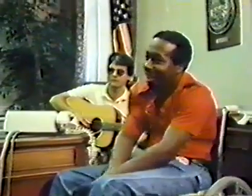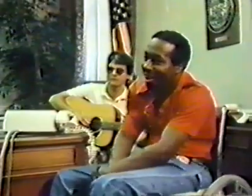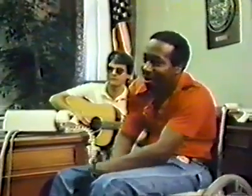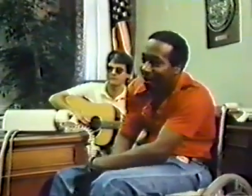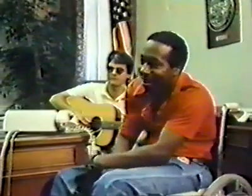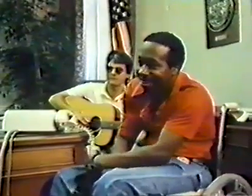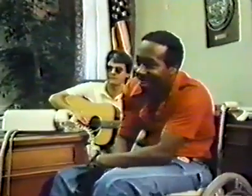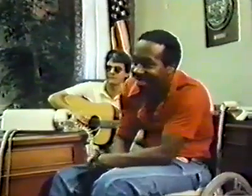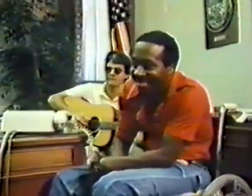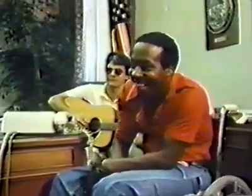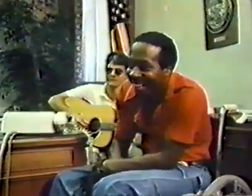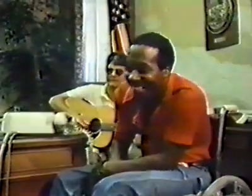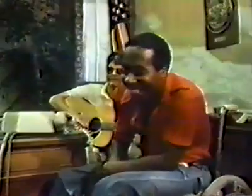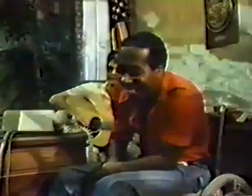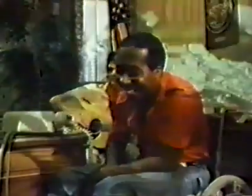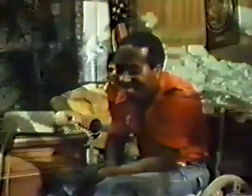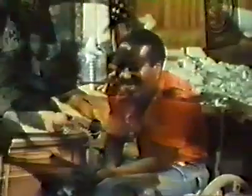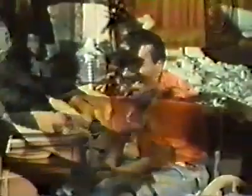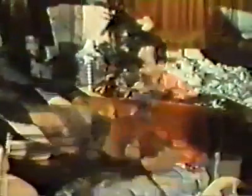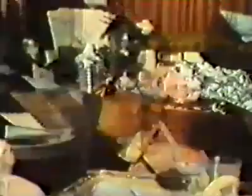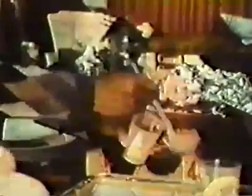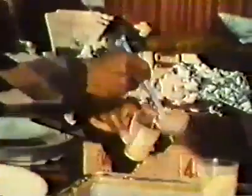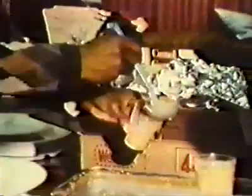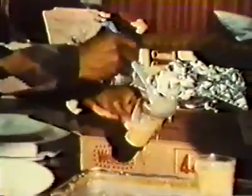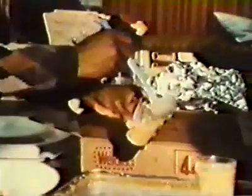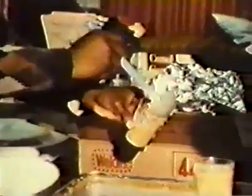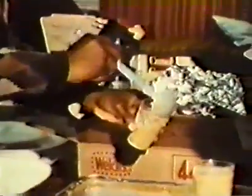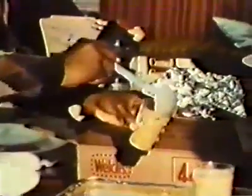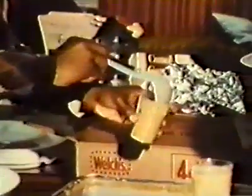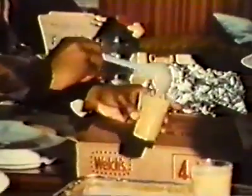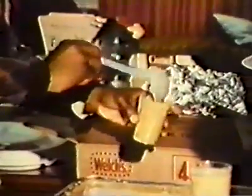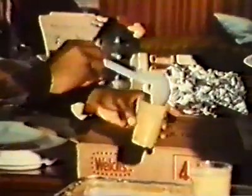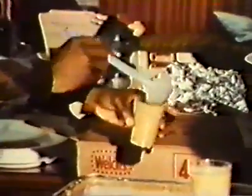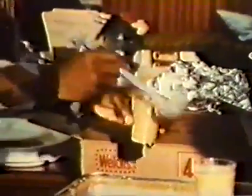got to stay here, Ron. You got to stay here.